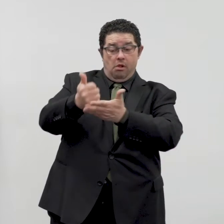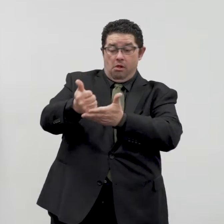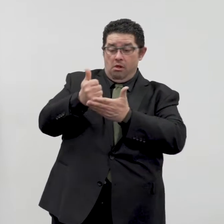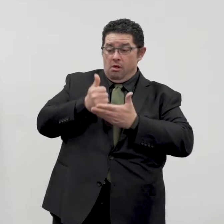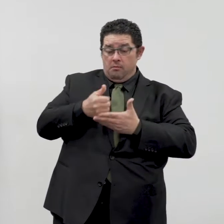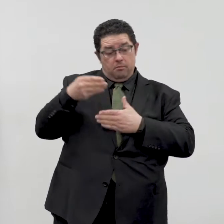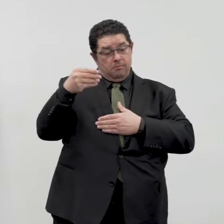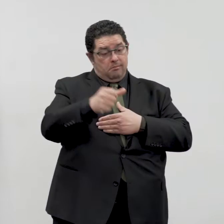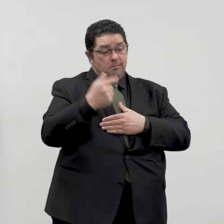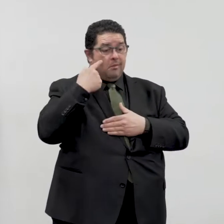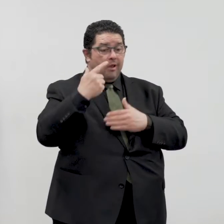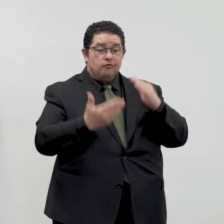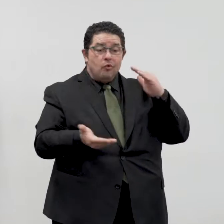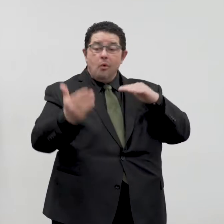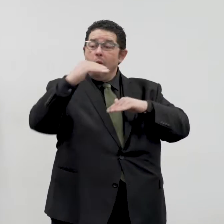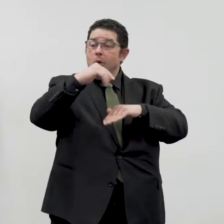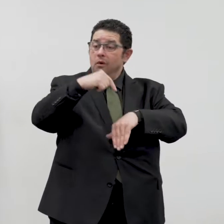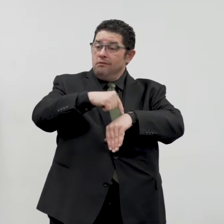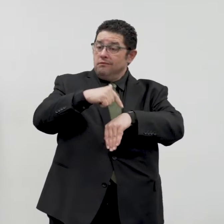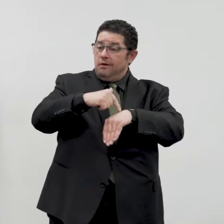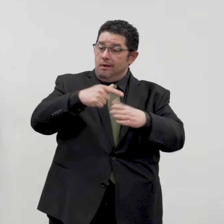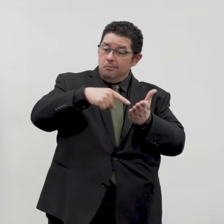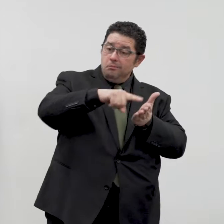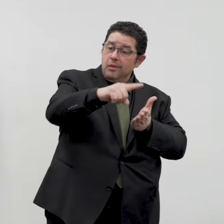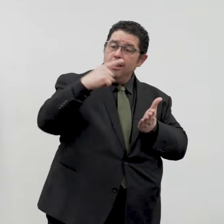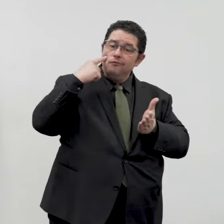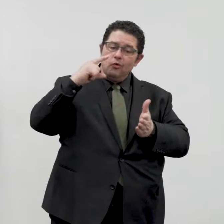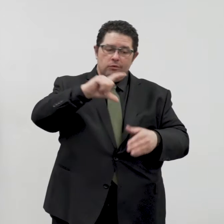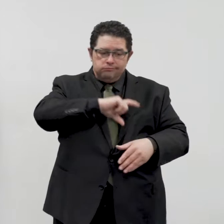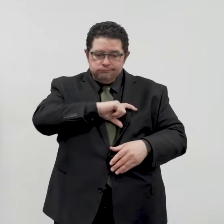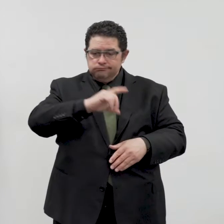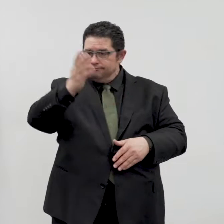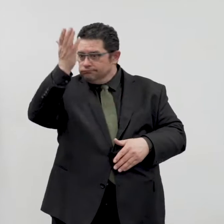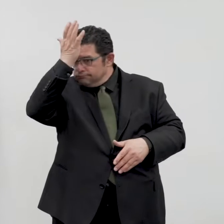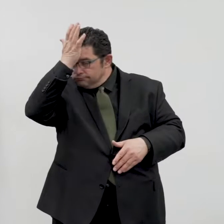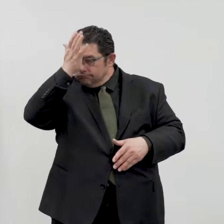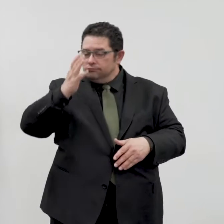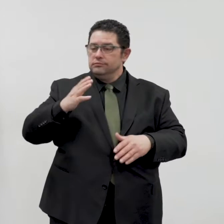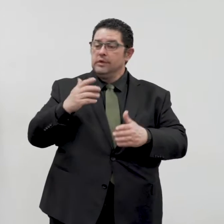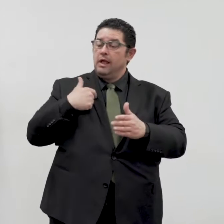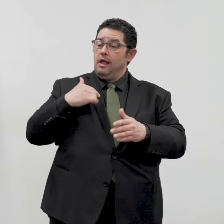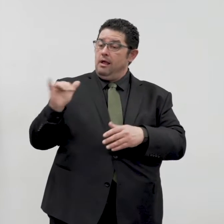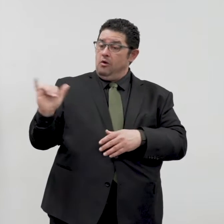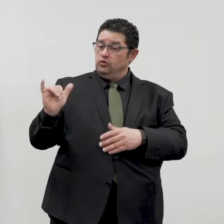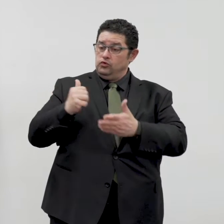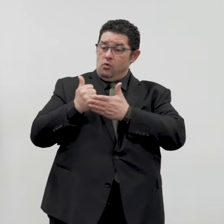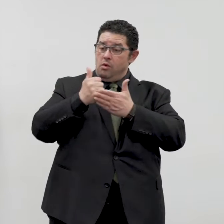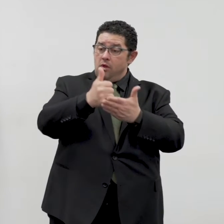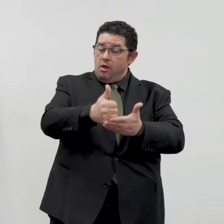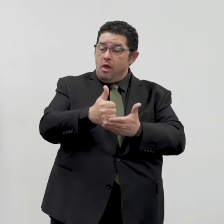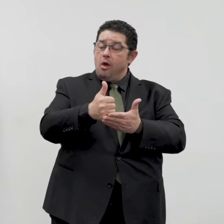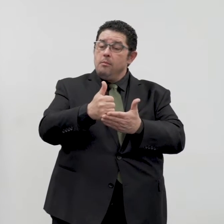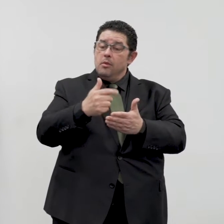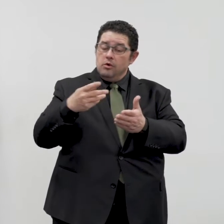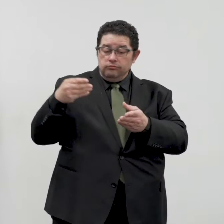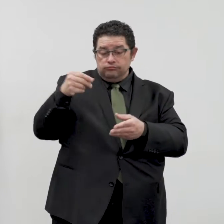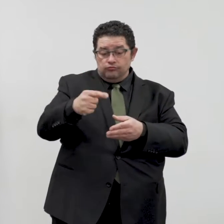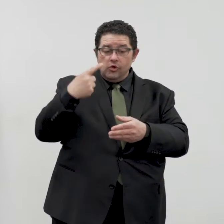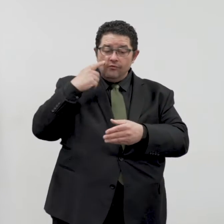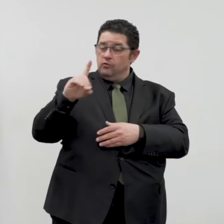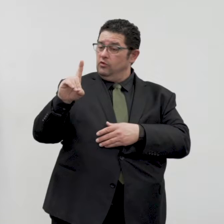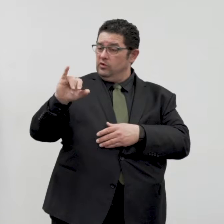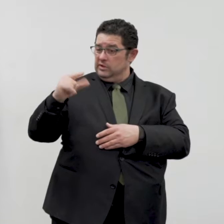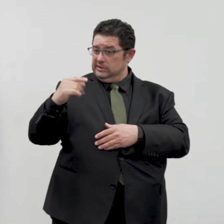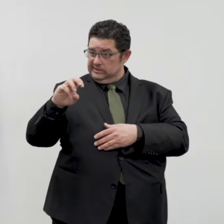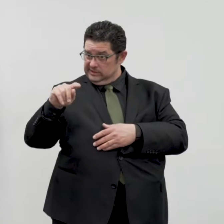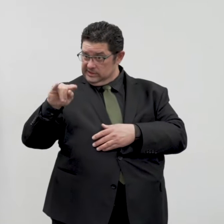first responders. They'll be used to support our Dignity Transfer Center, which is scheduled to open Tuesday, to